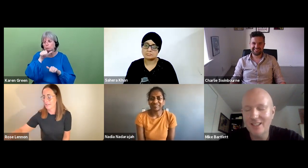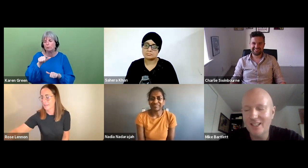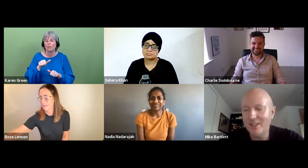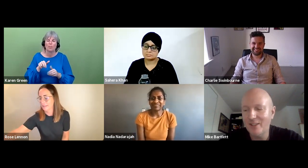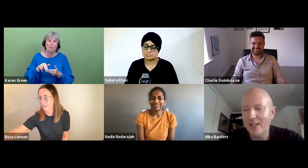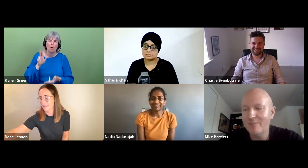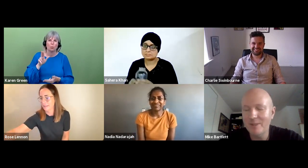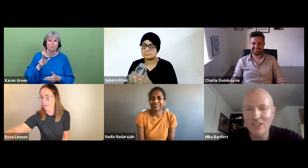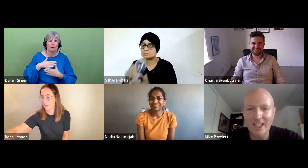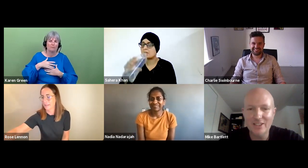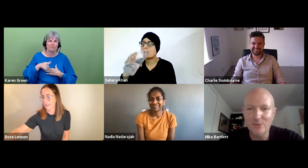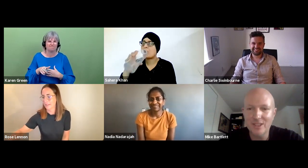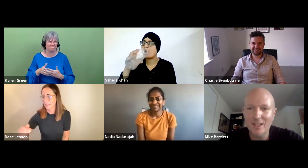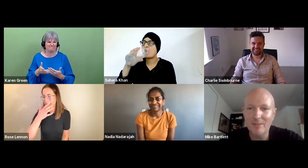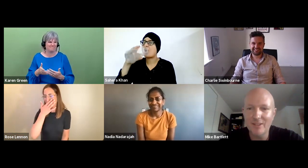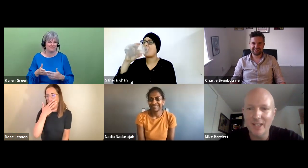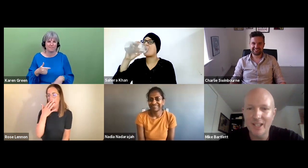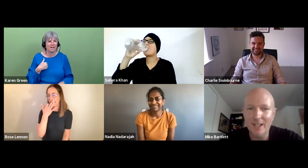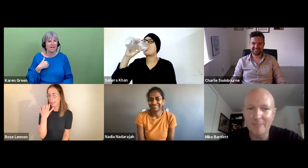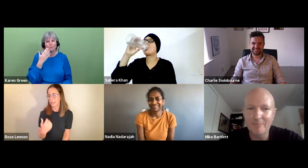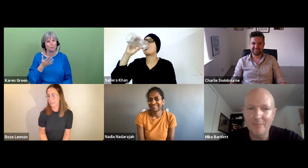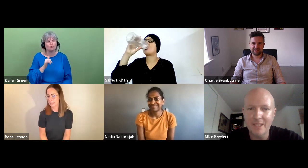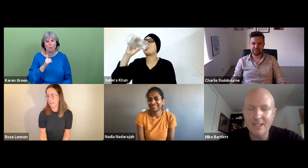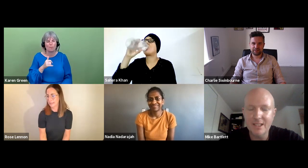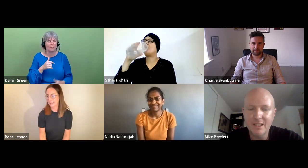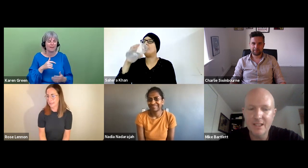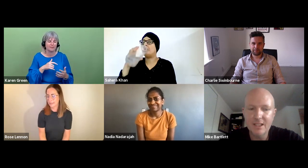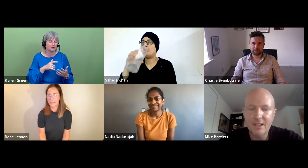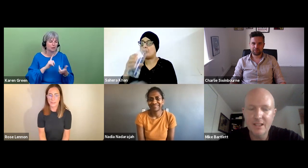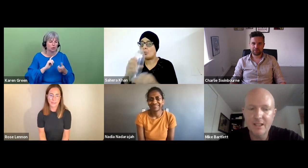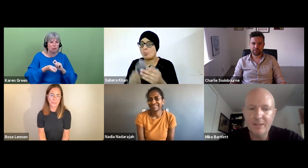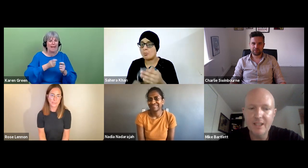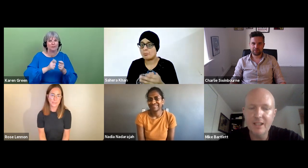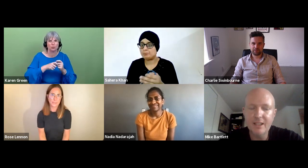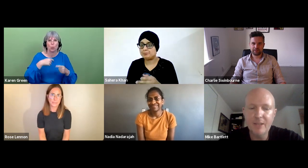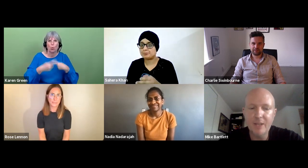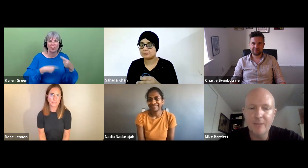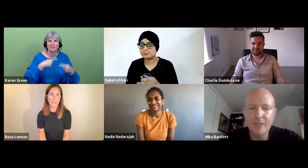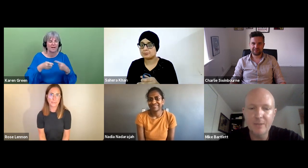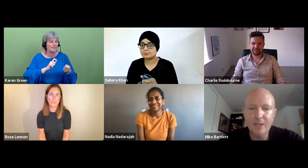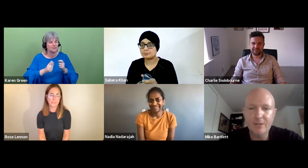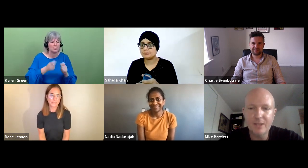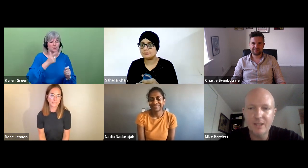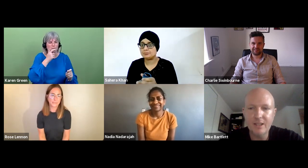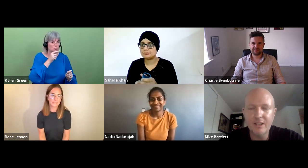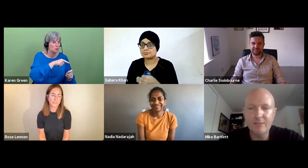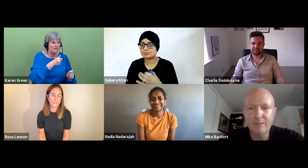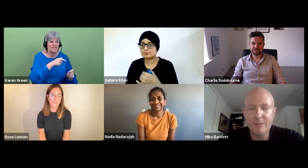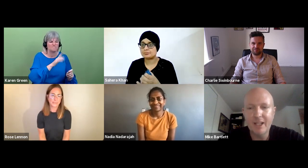I don't know, and it probably changes all the time, doesn't it? But I mean, at the moment, I'm really proud. My play